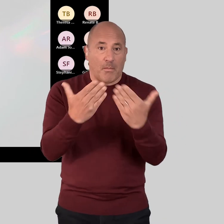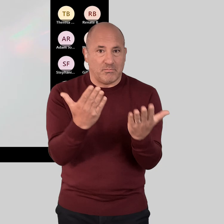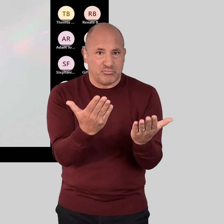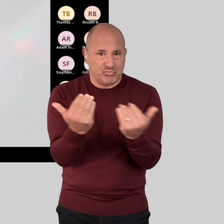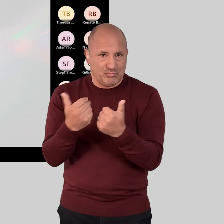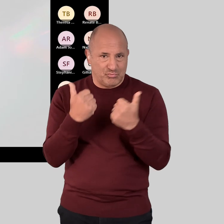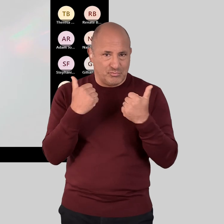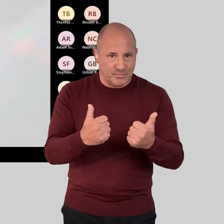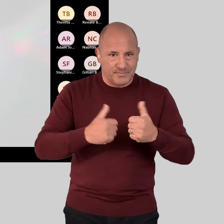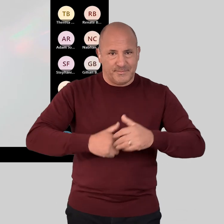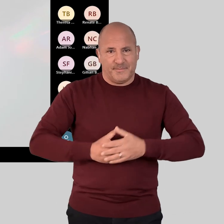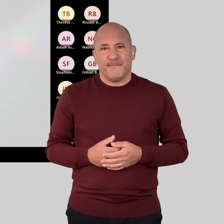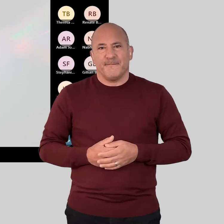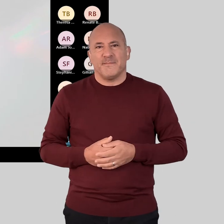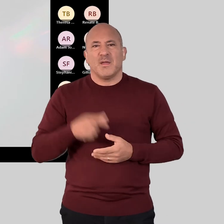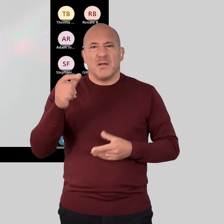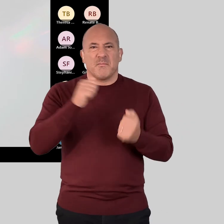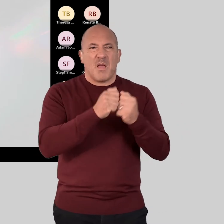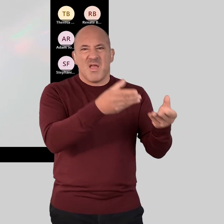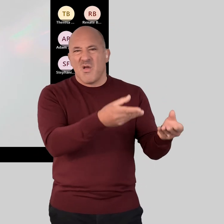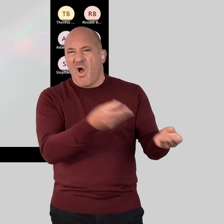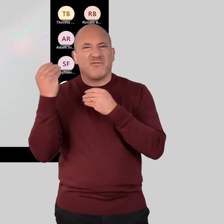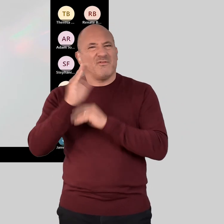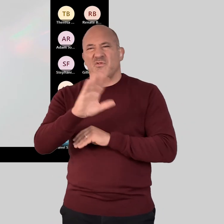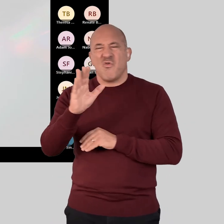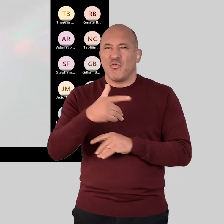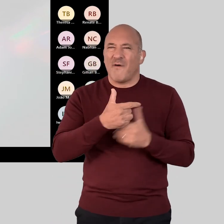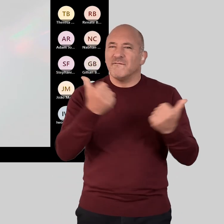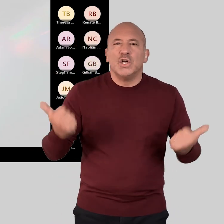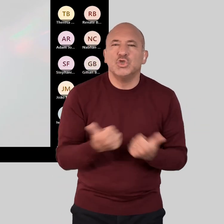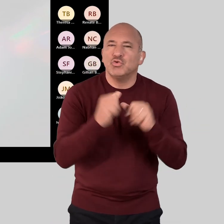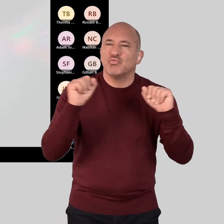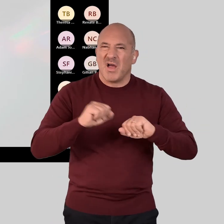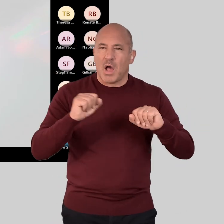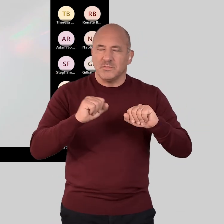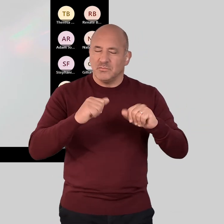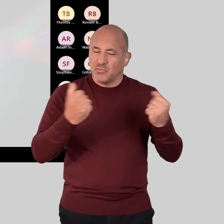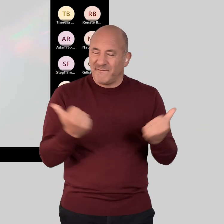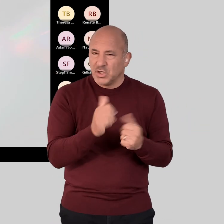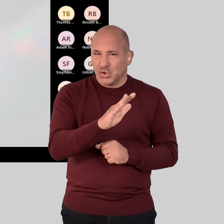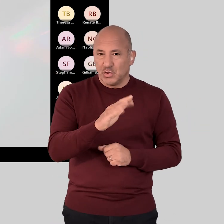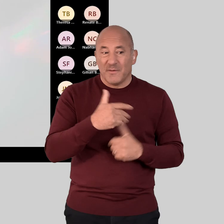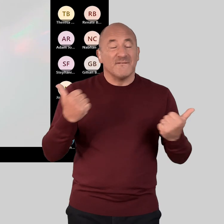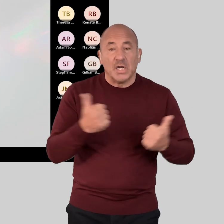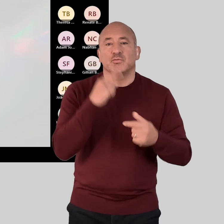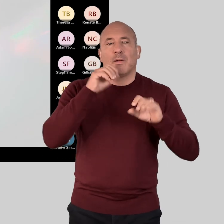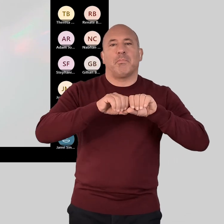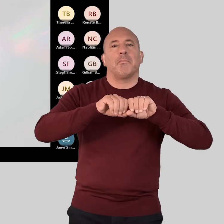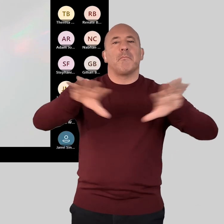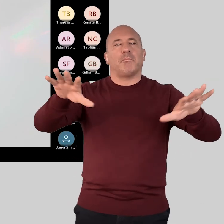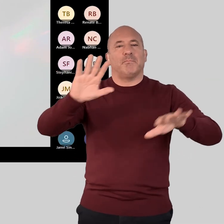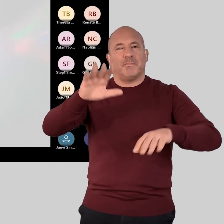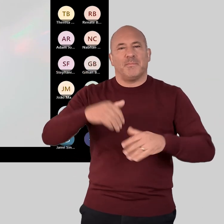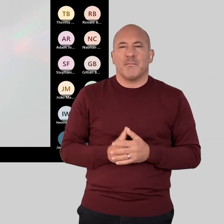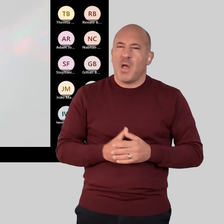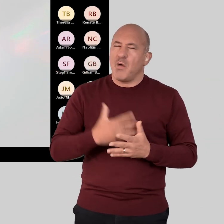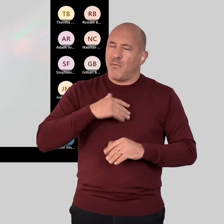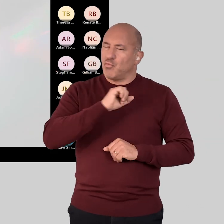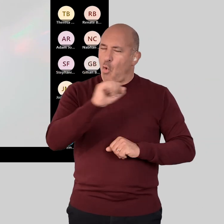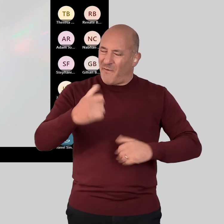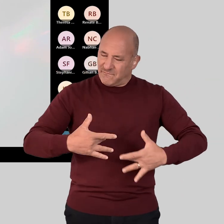hear any feedback. Please don't take it anywhere just because we're trying to wait until it's a bit more finished before it sort of goes out into the world, but we'd really love to